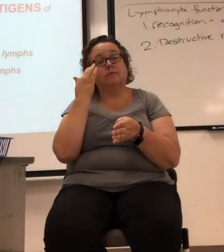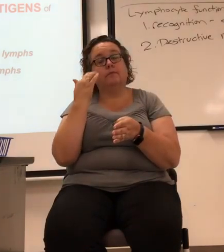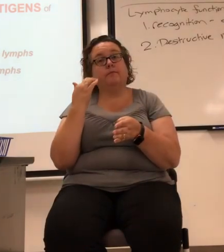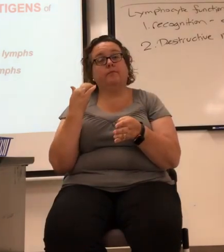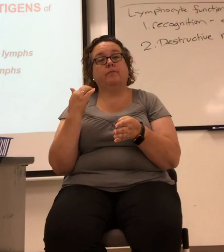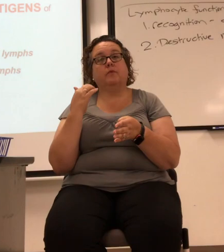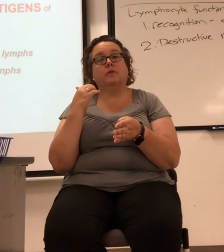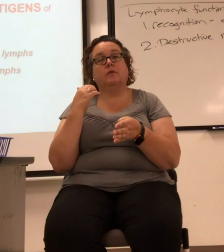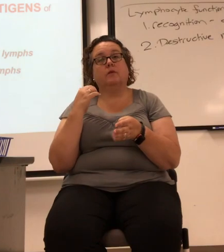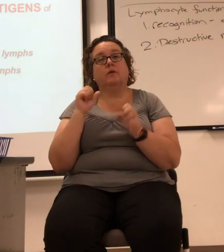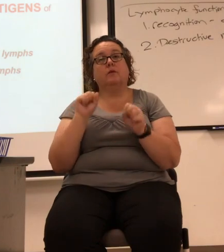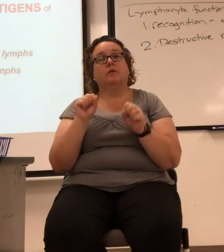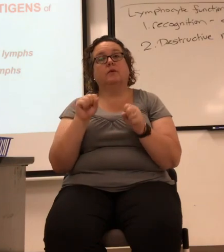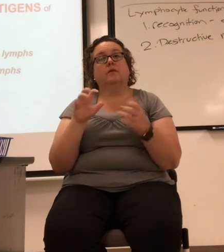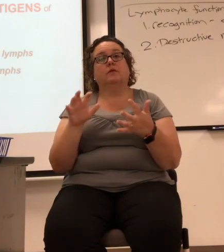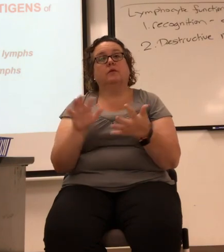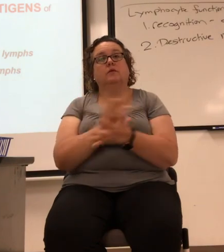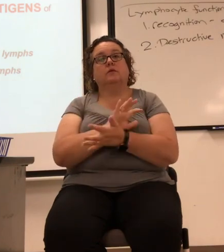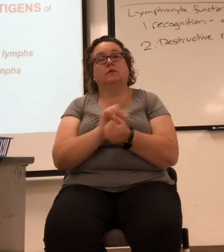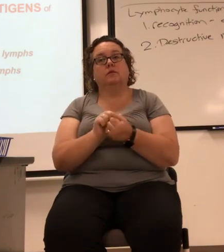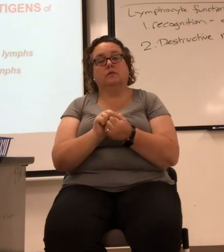to destroy